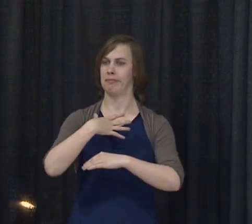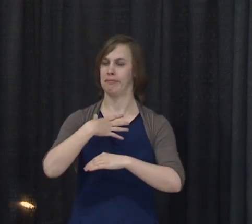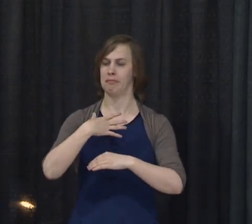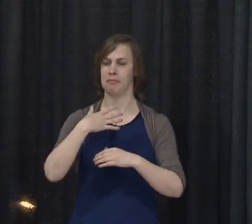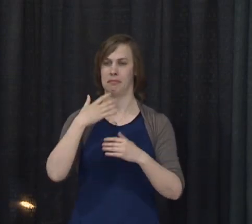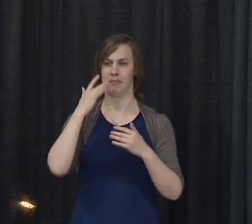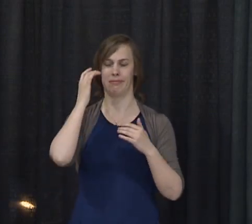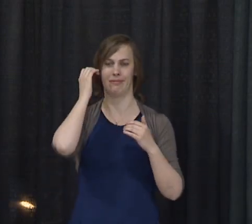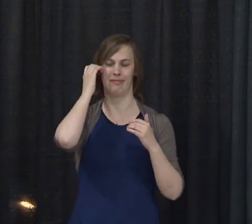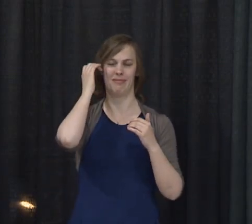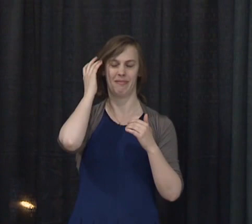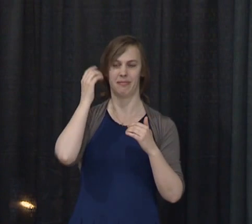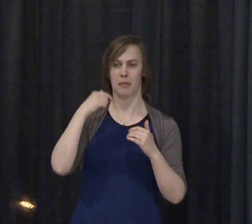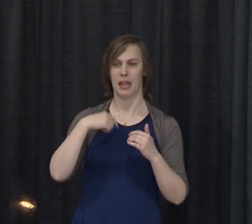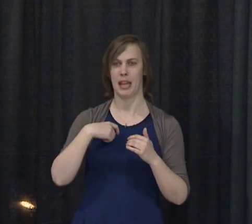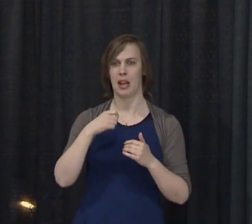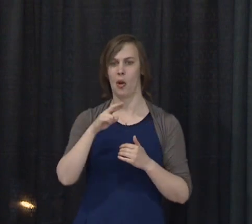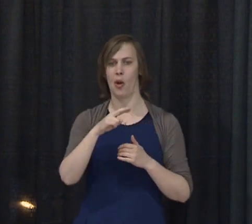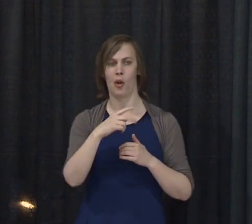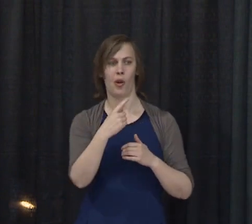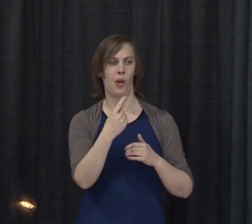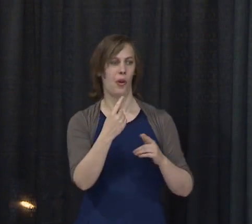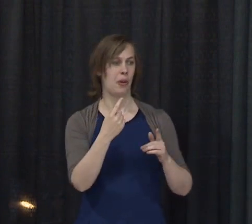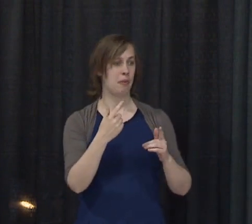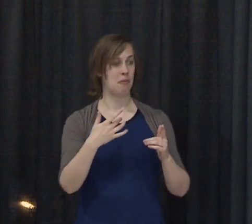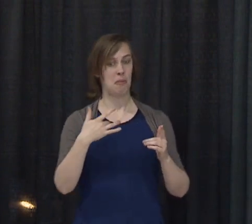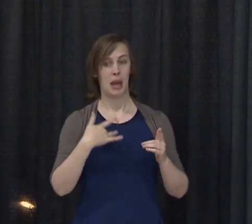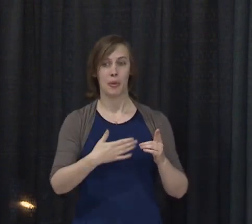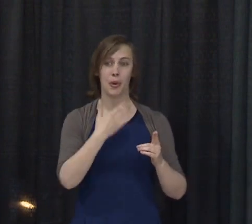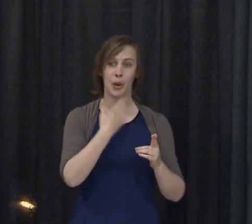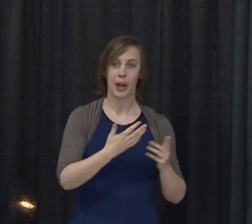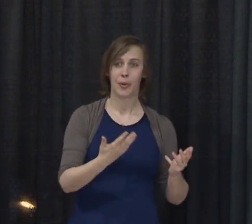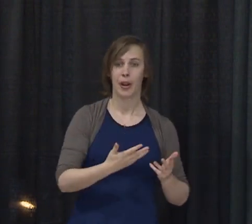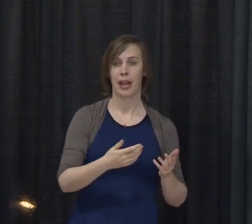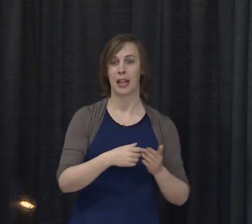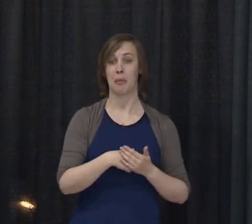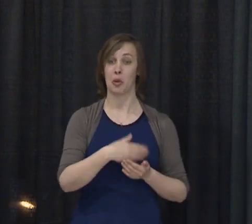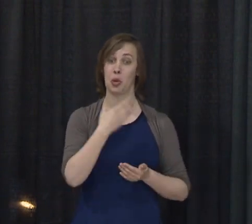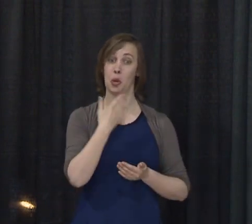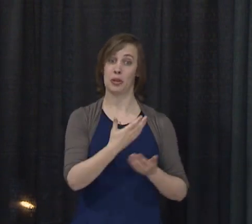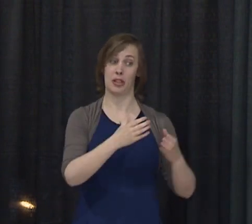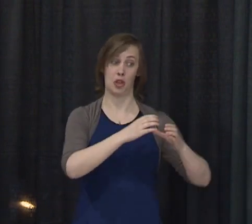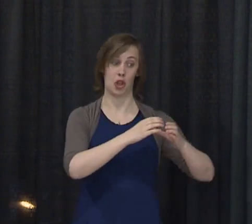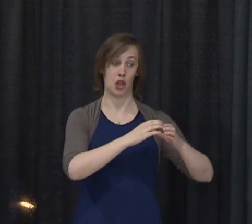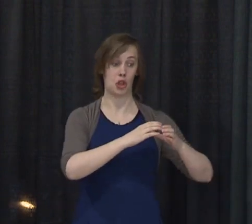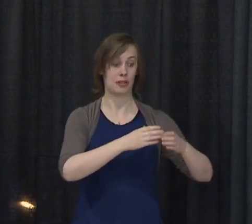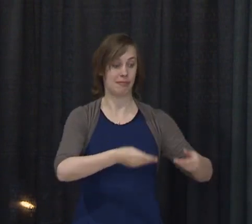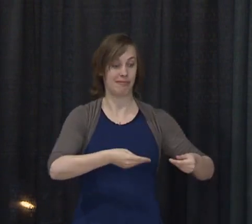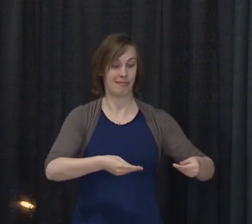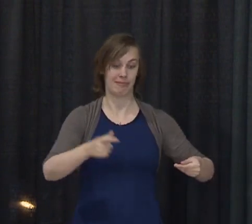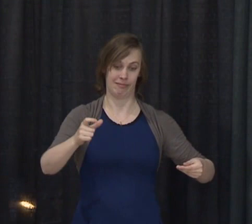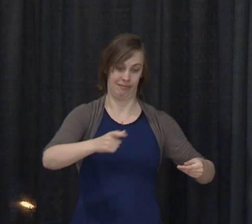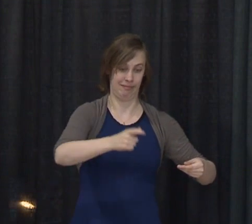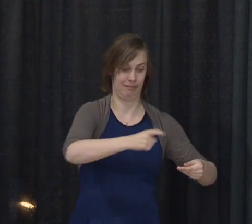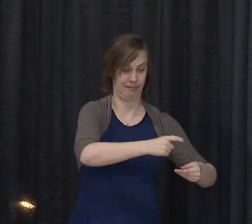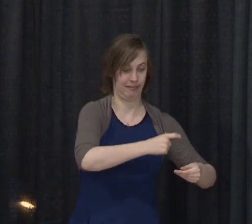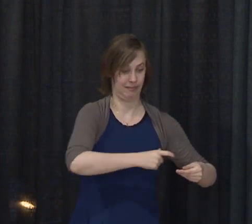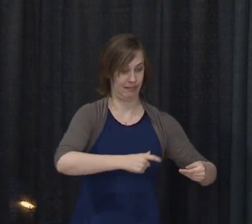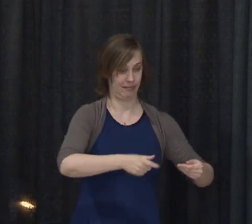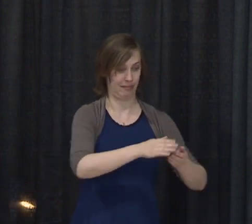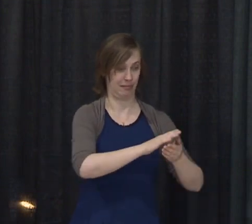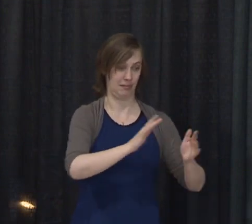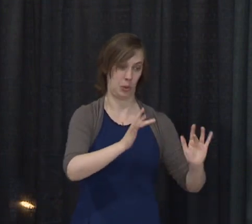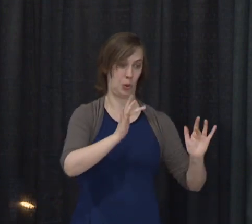time, what I can do well, like plated desserts, and what I struggle at, all bread.